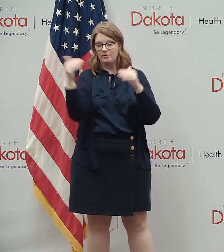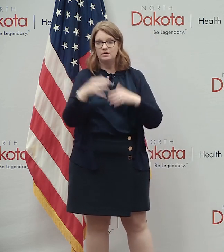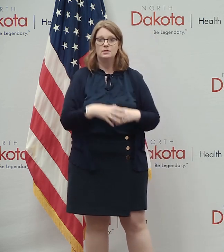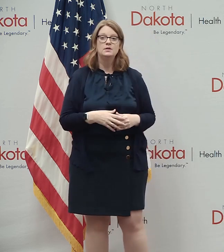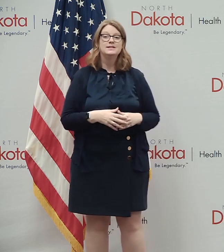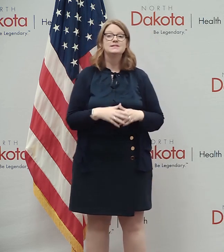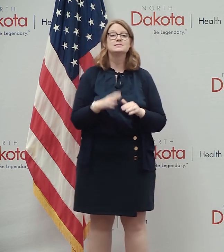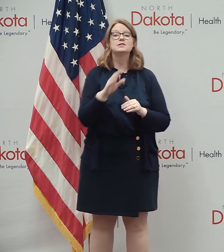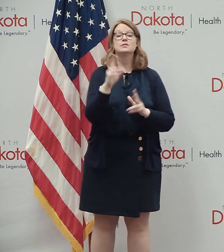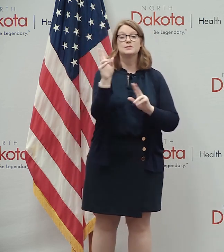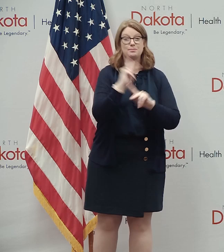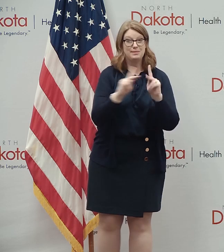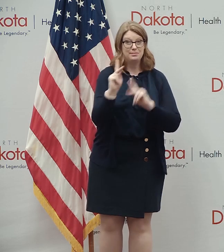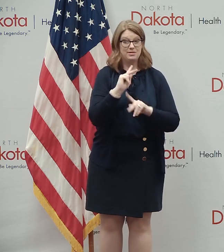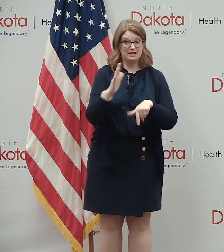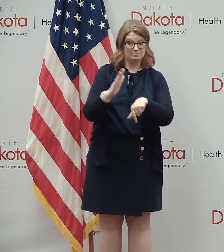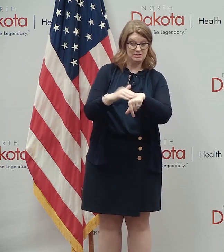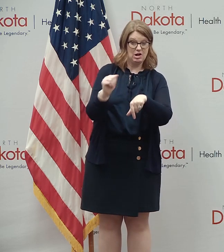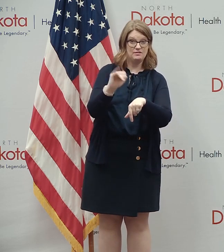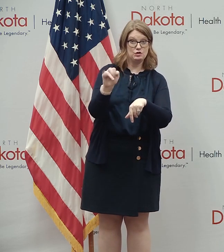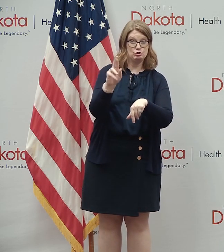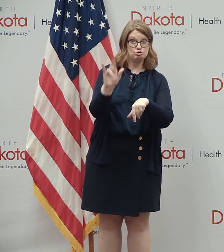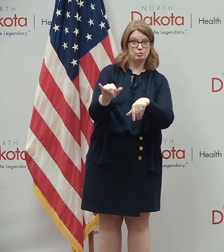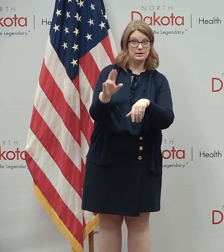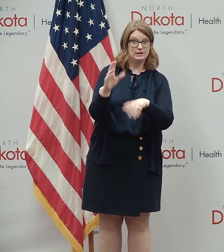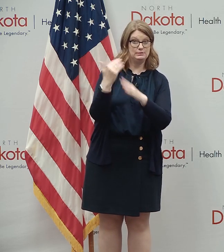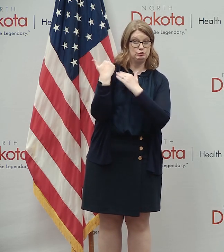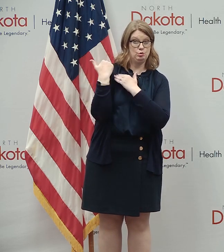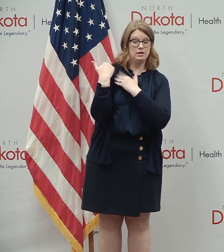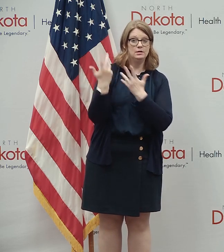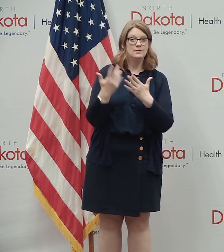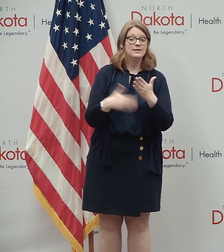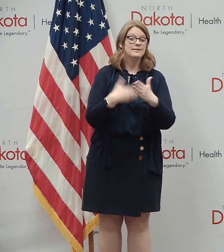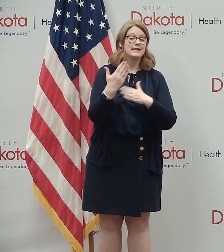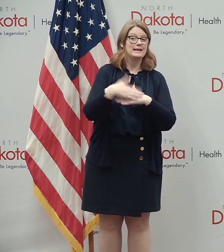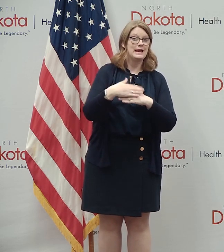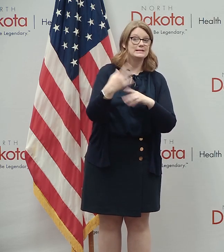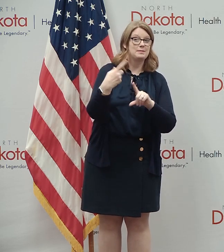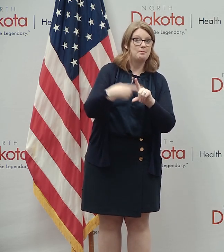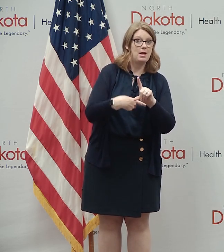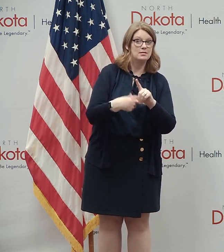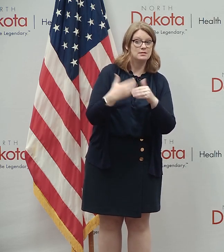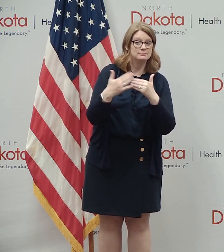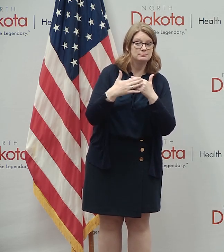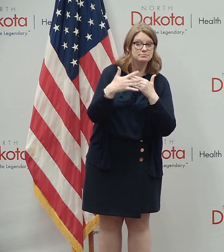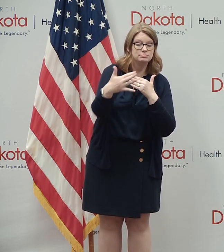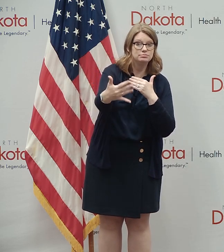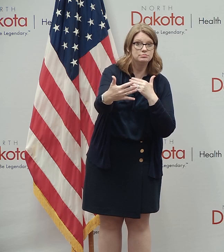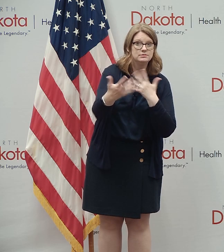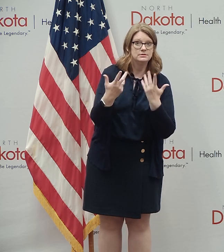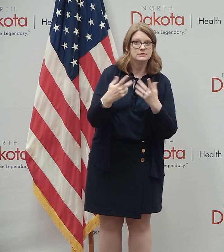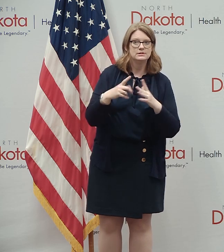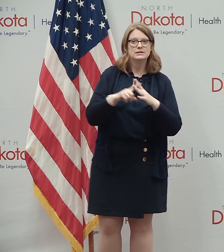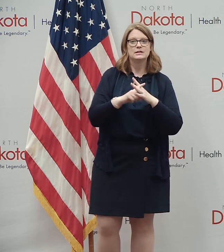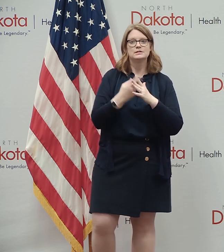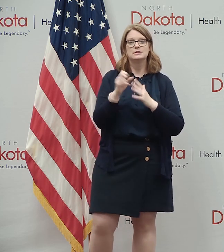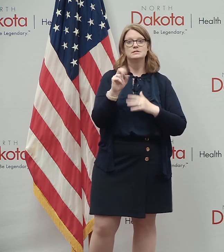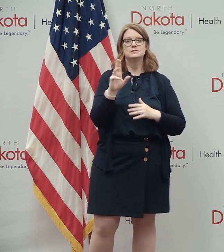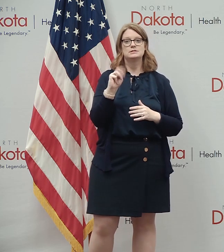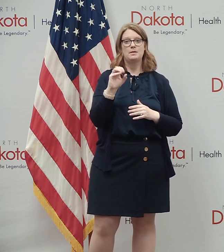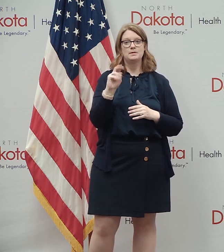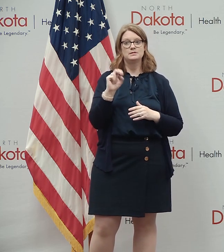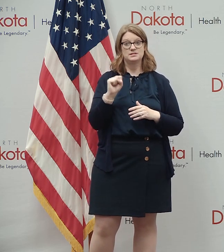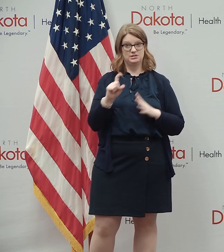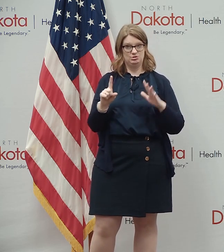reassure jurors that over the next month and continuing forward, you're going to start receiving a summons to appear for